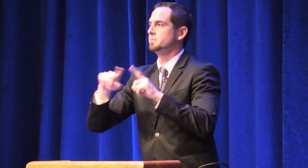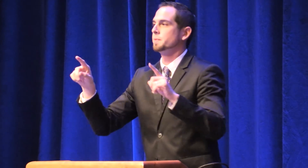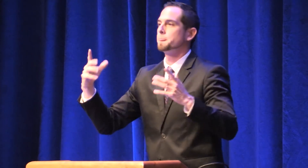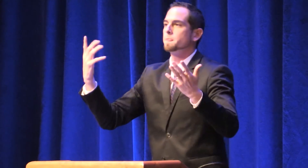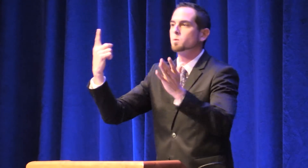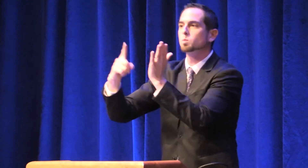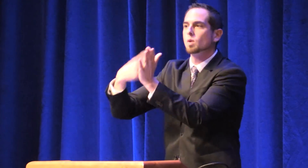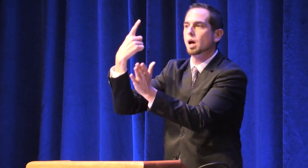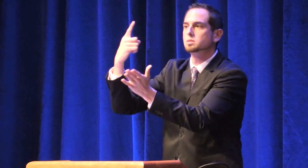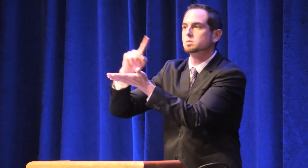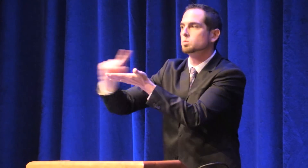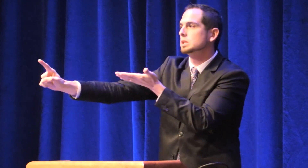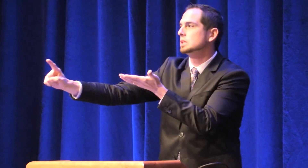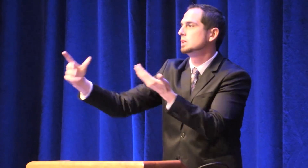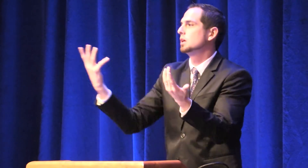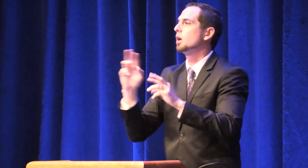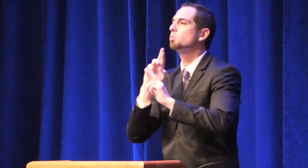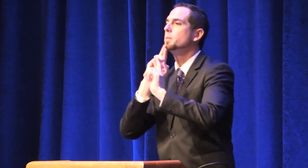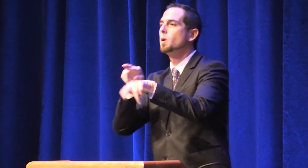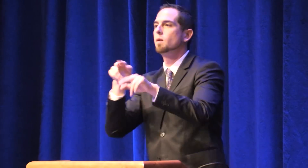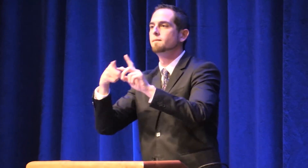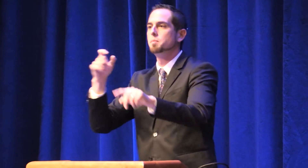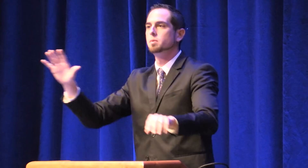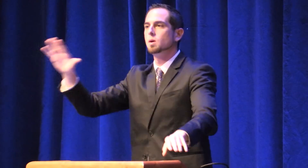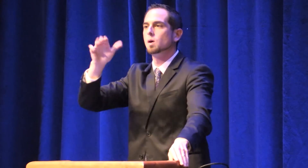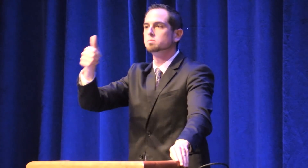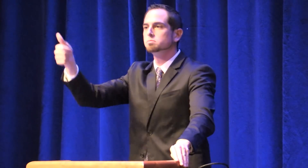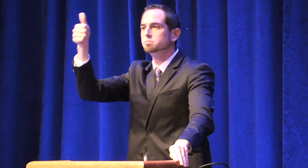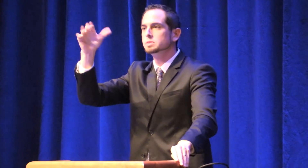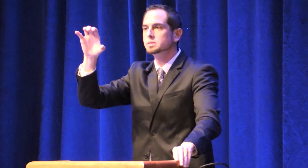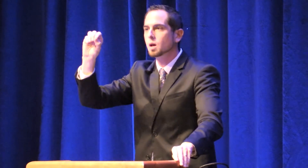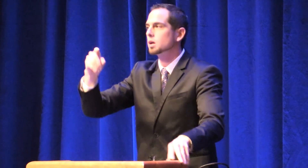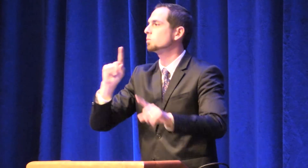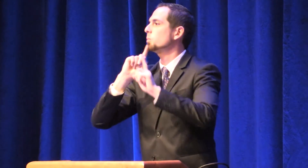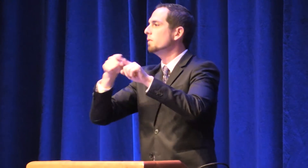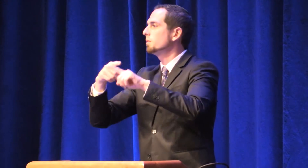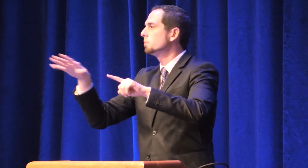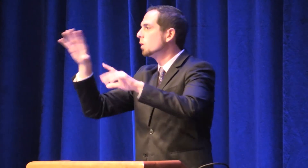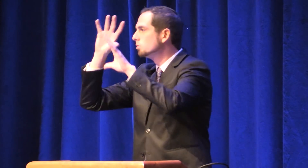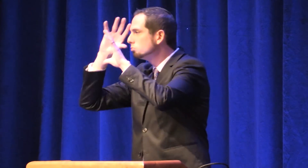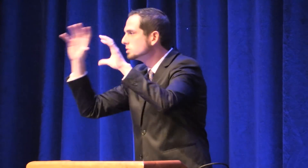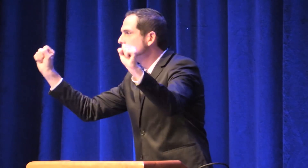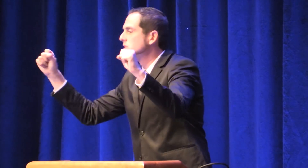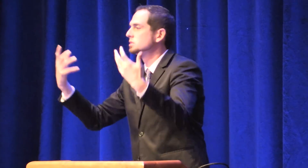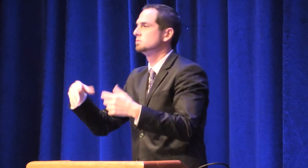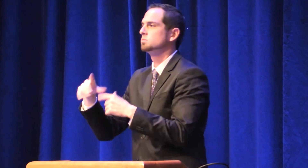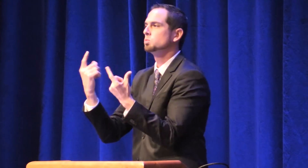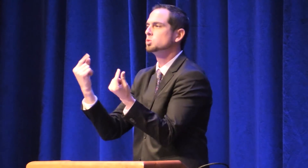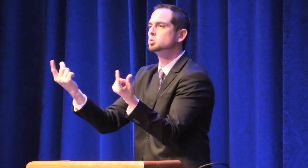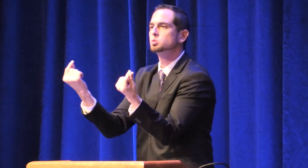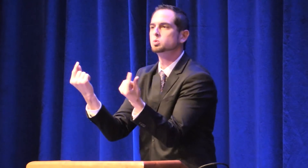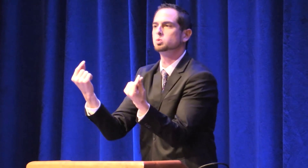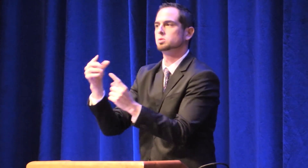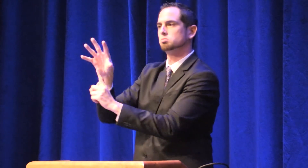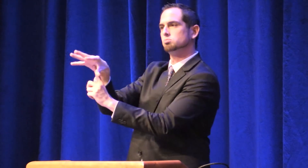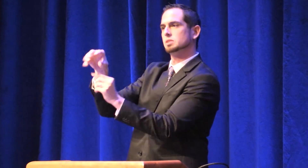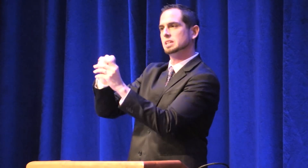every day, Monday through Friday. So once a week, I would like to see a report from your CEOs, from your